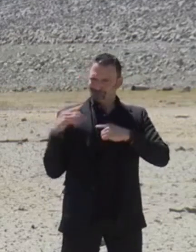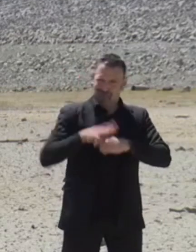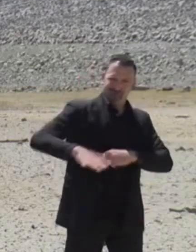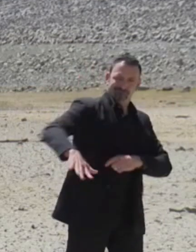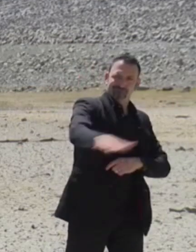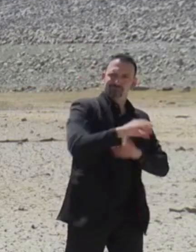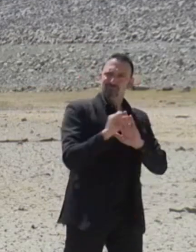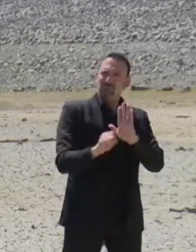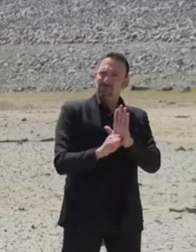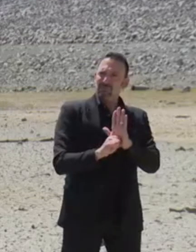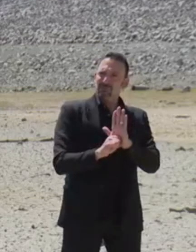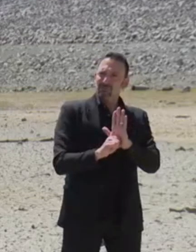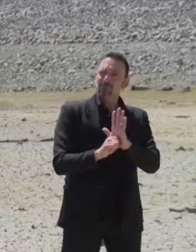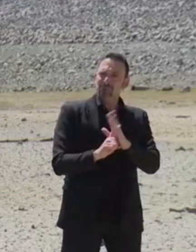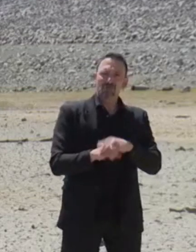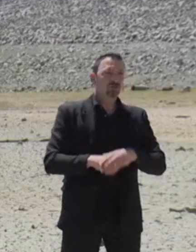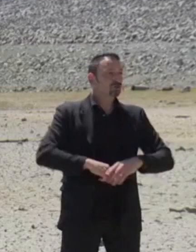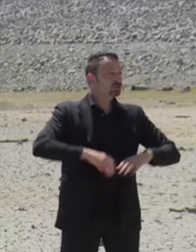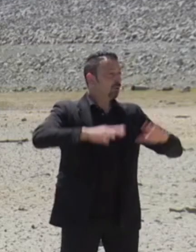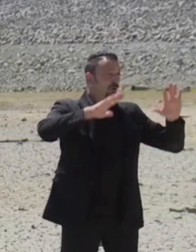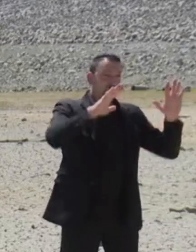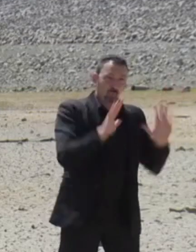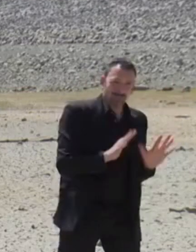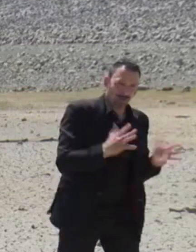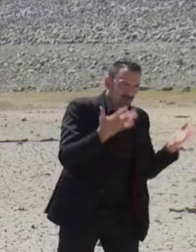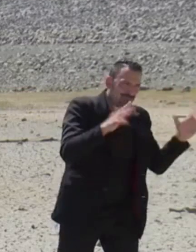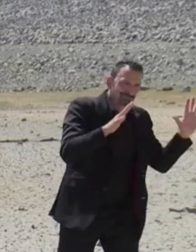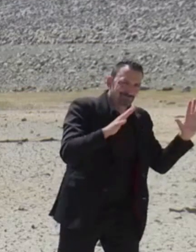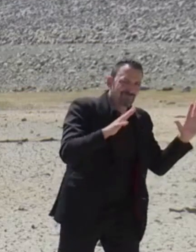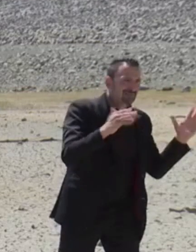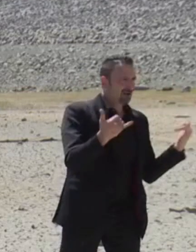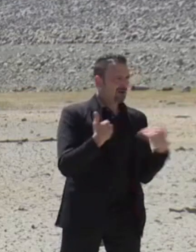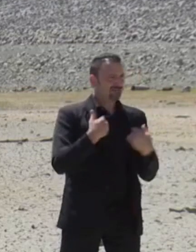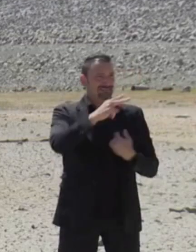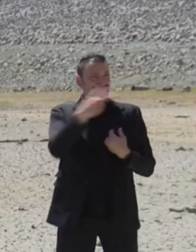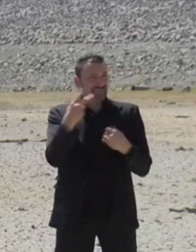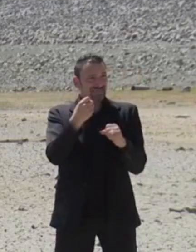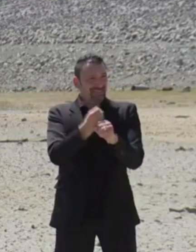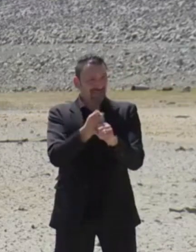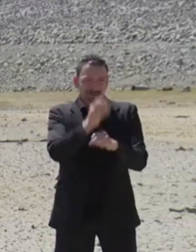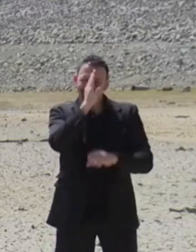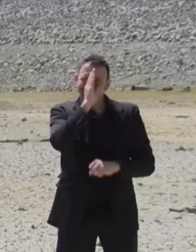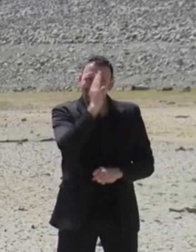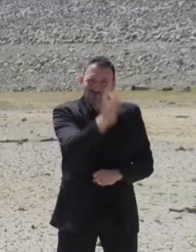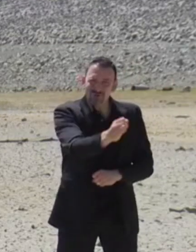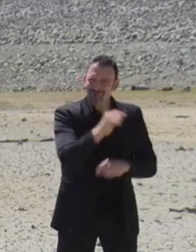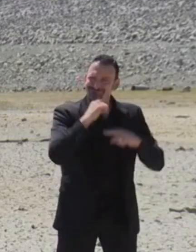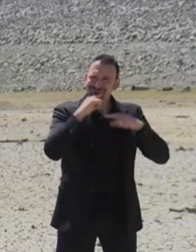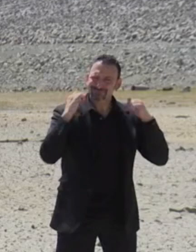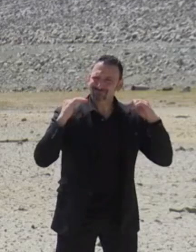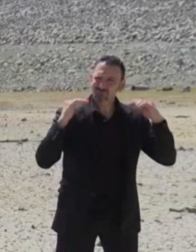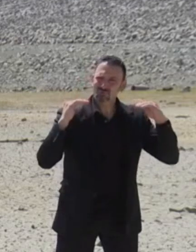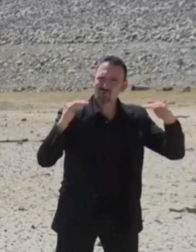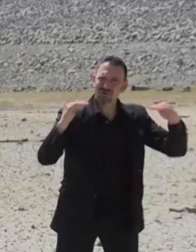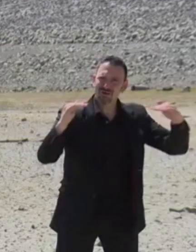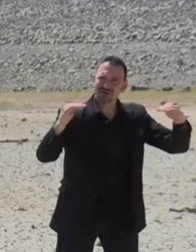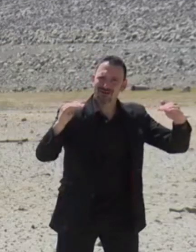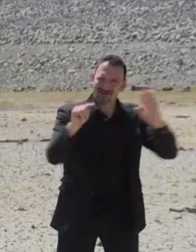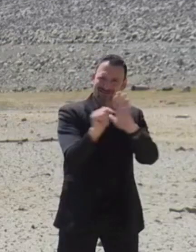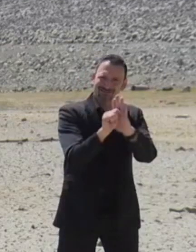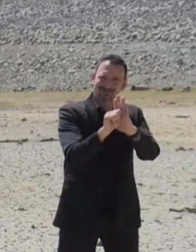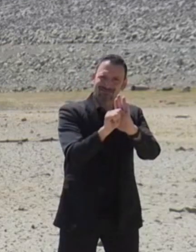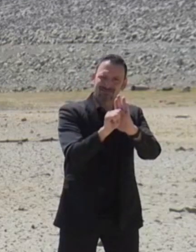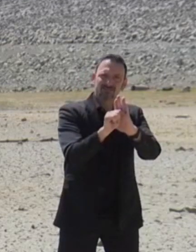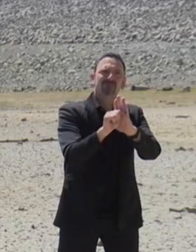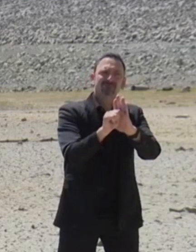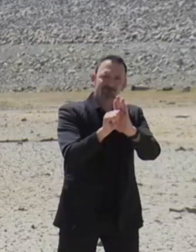of the winter, we are in our second straight dry year of very dry conditions. That